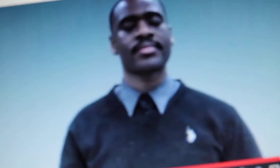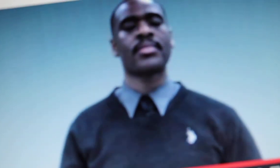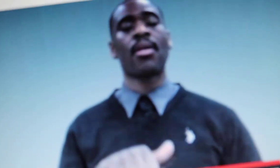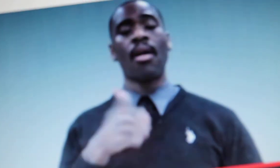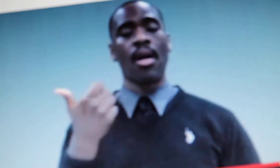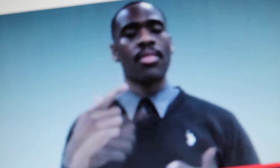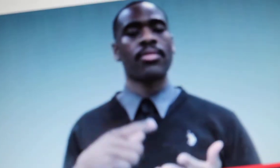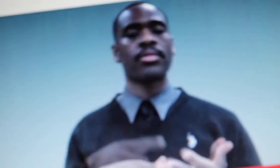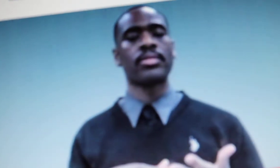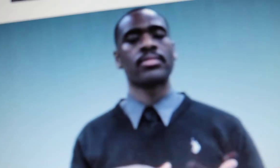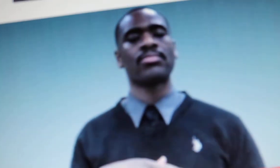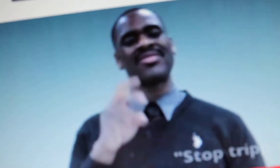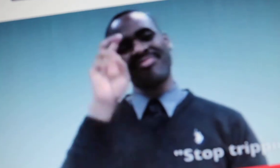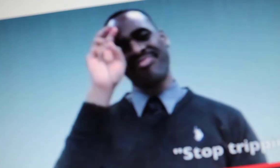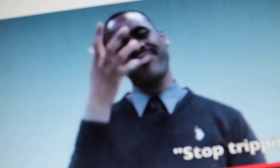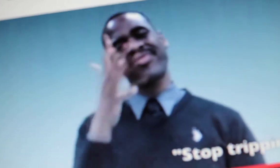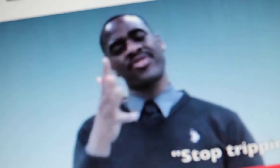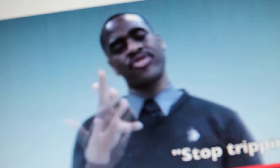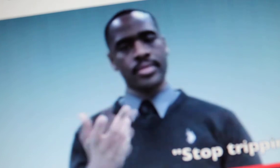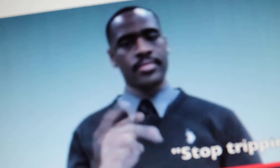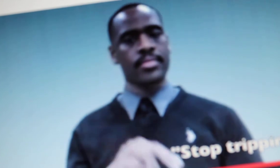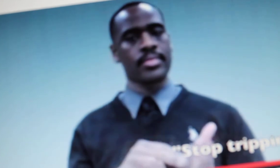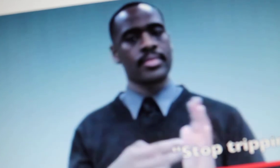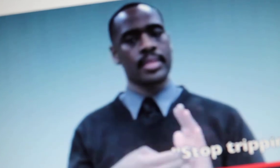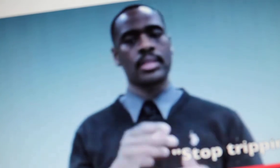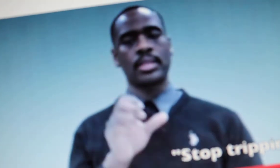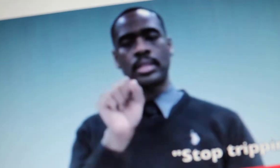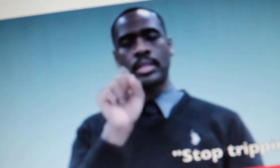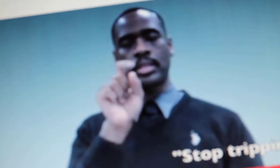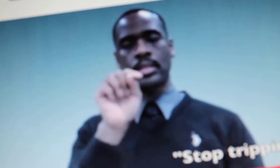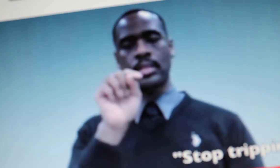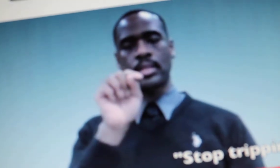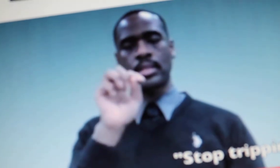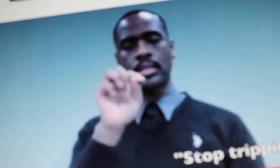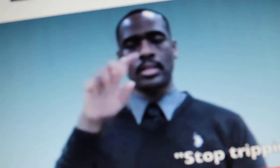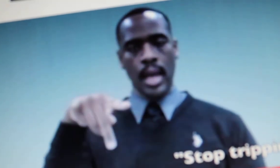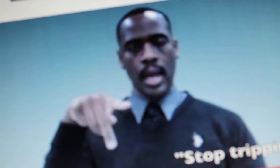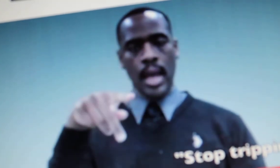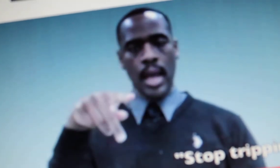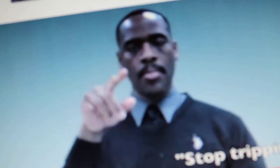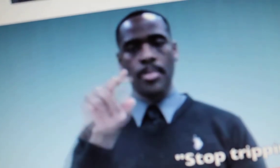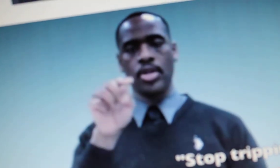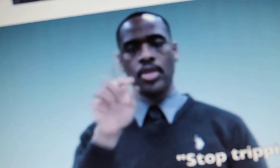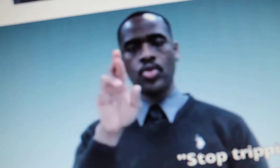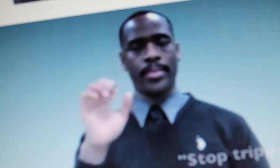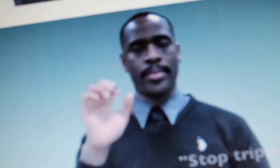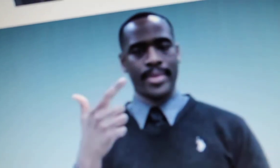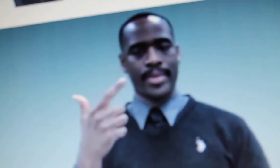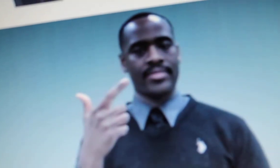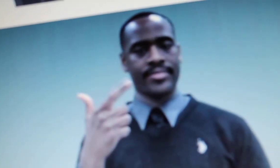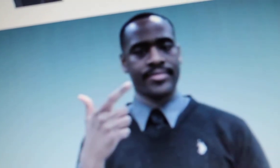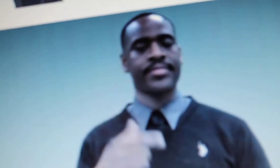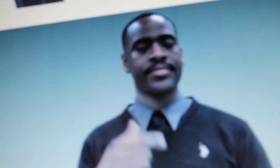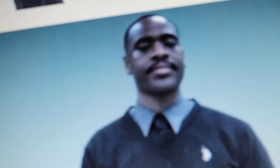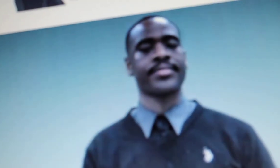Example was Stop